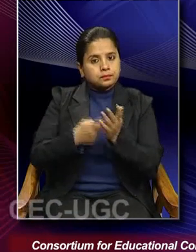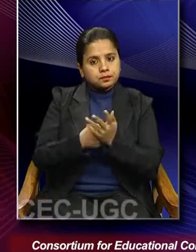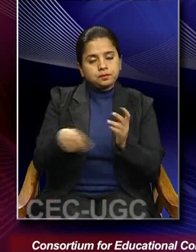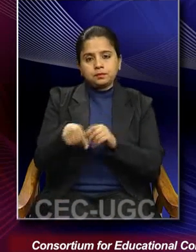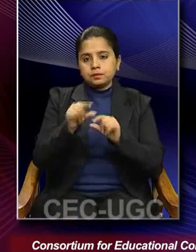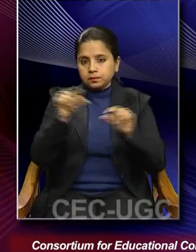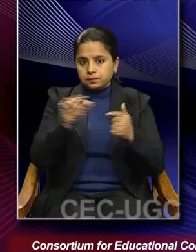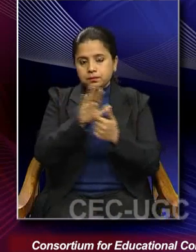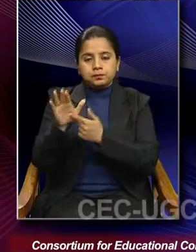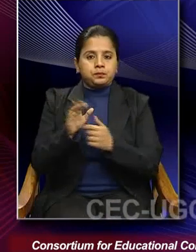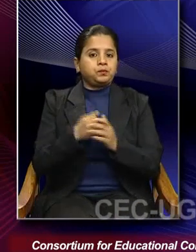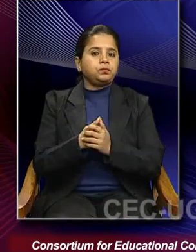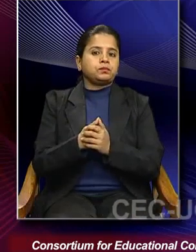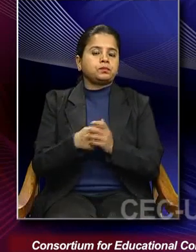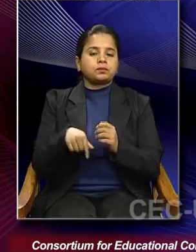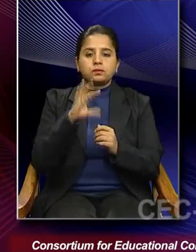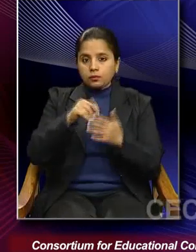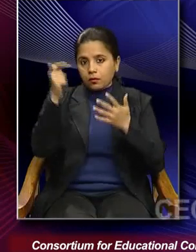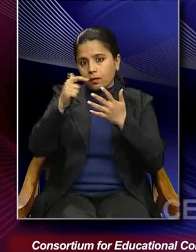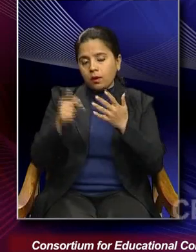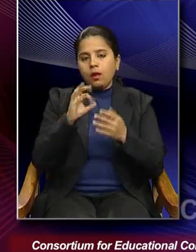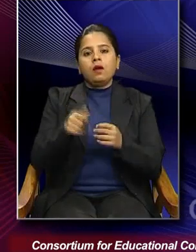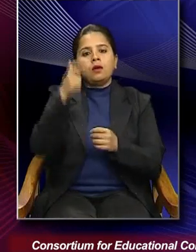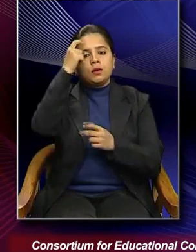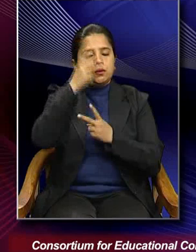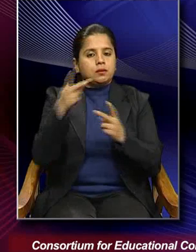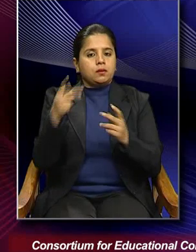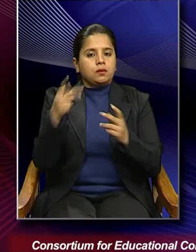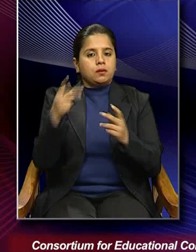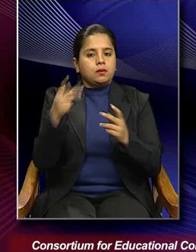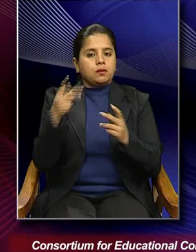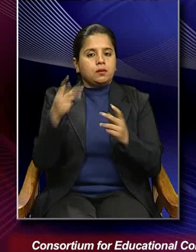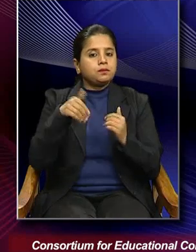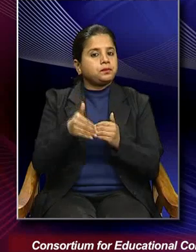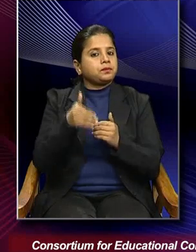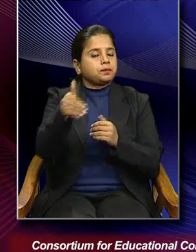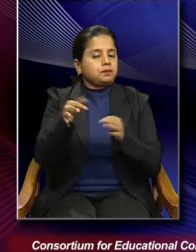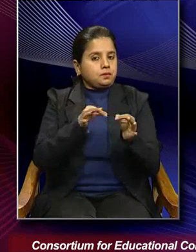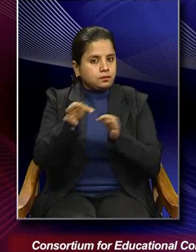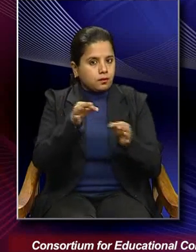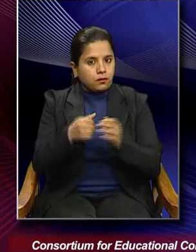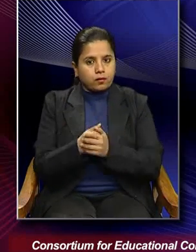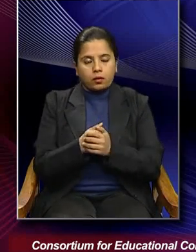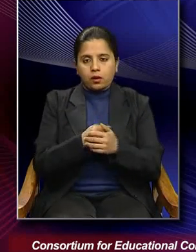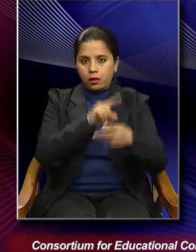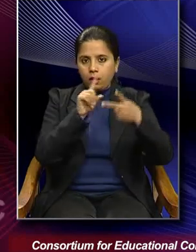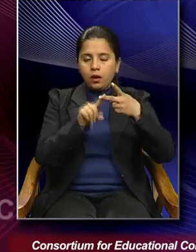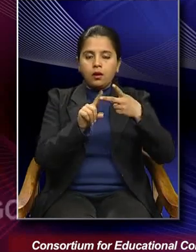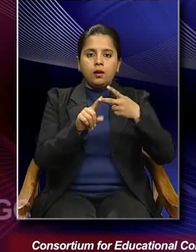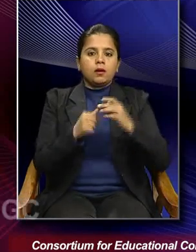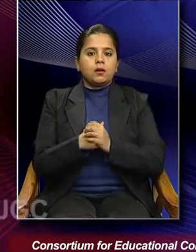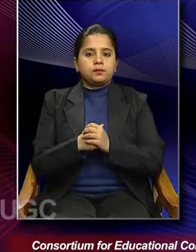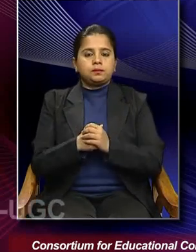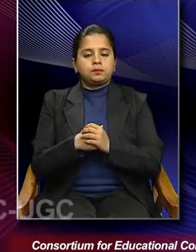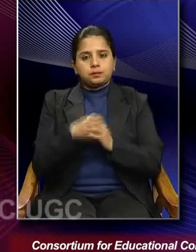underlying preferences of the population. We move on to the second case